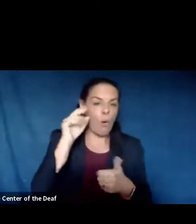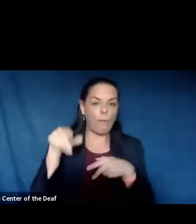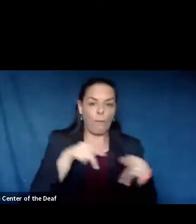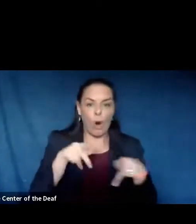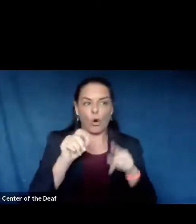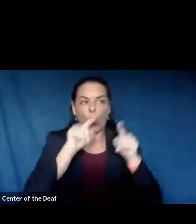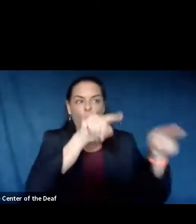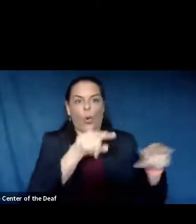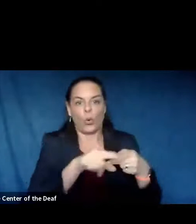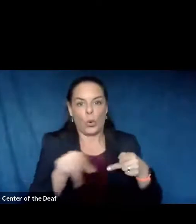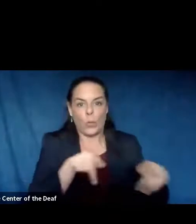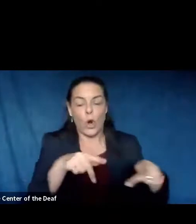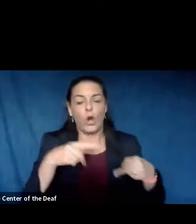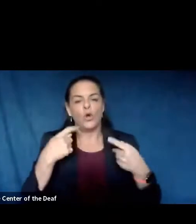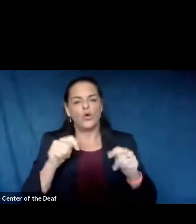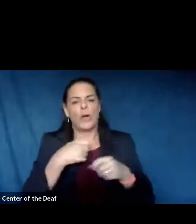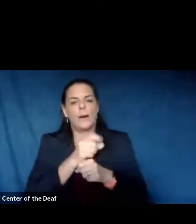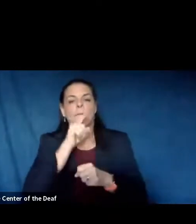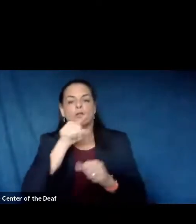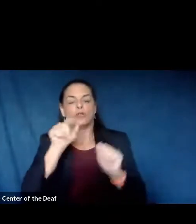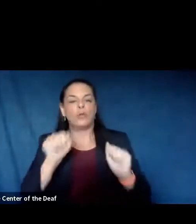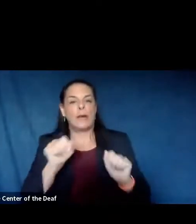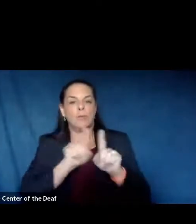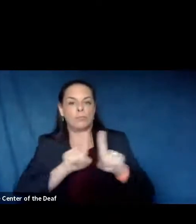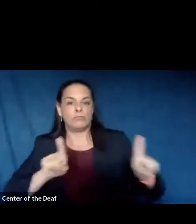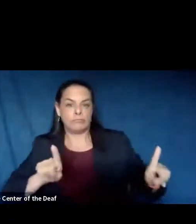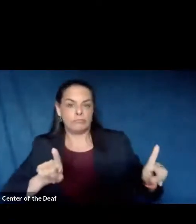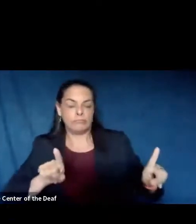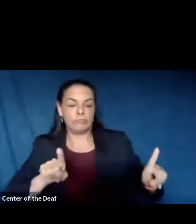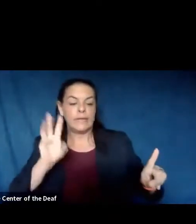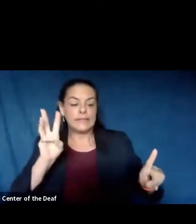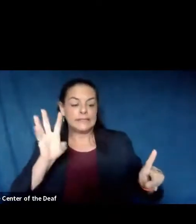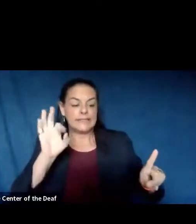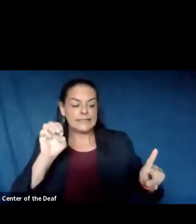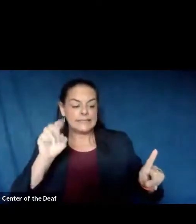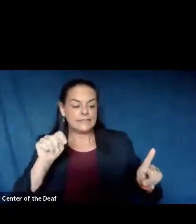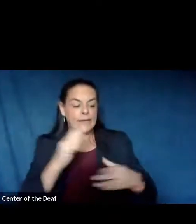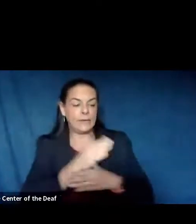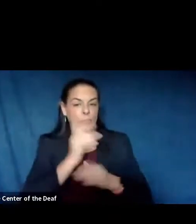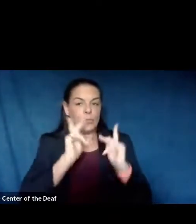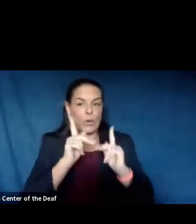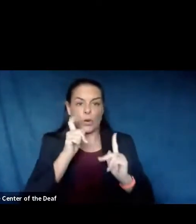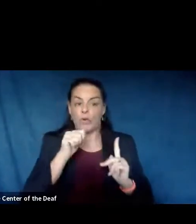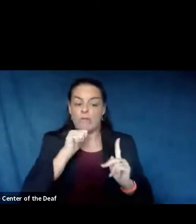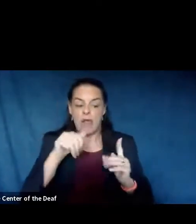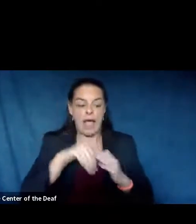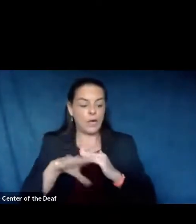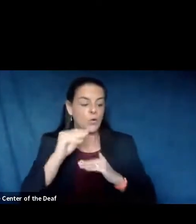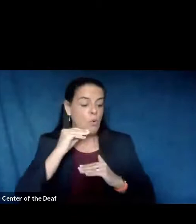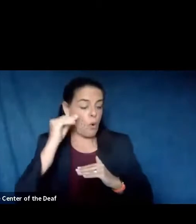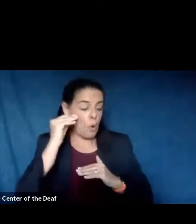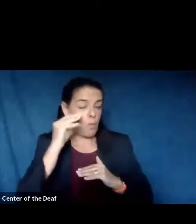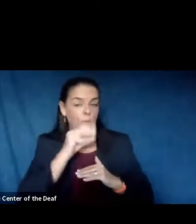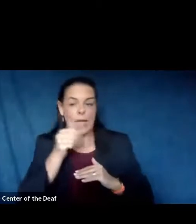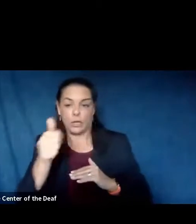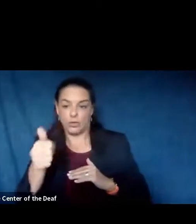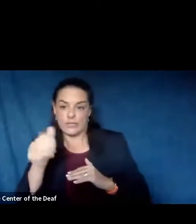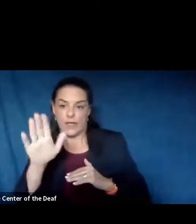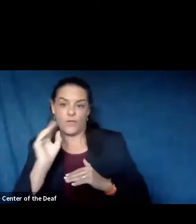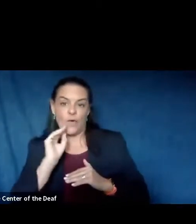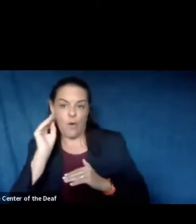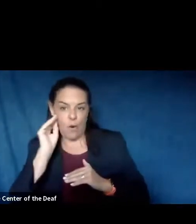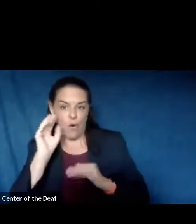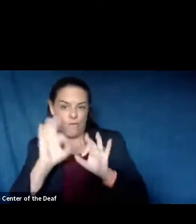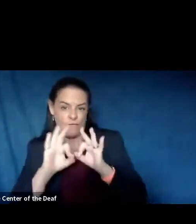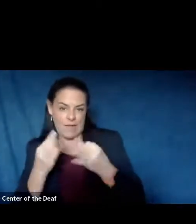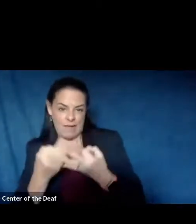home. Try to make sure you're able to socially distance. So keep that 6 foot between people that aren't in your household and you and your household members. So